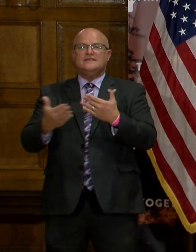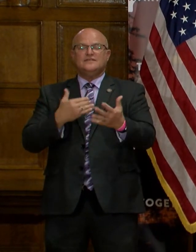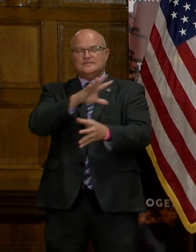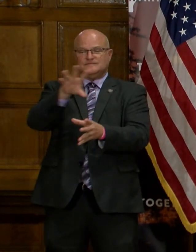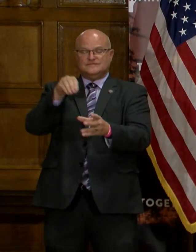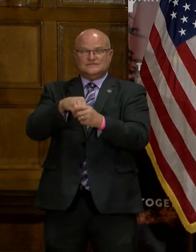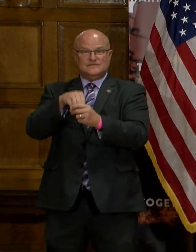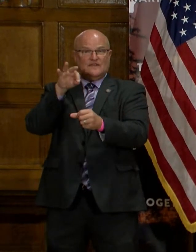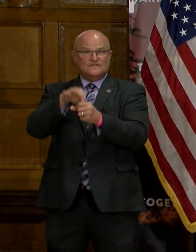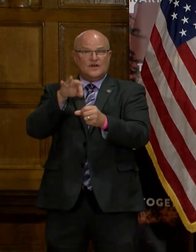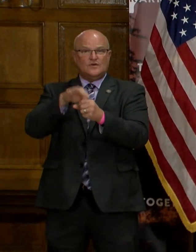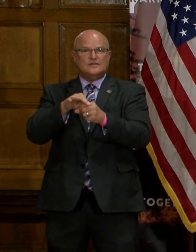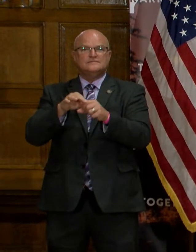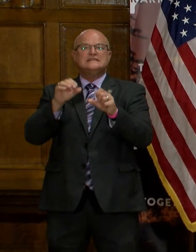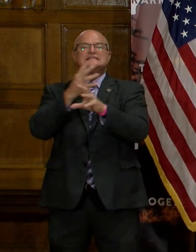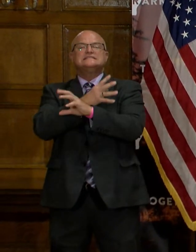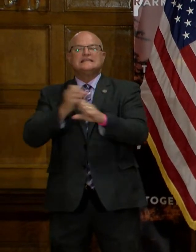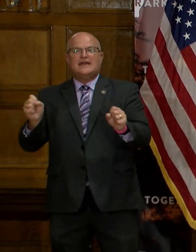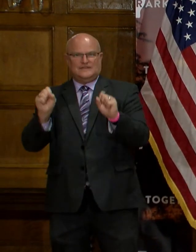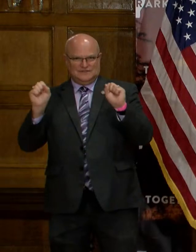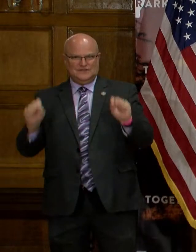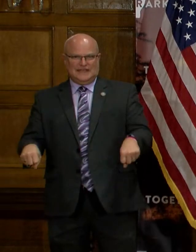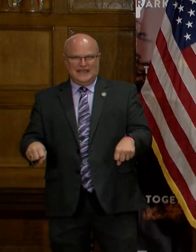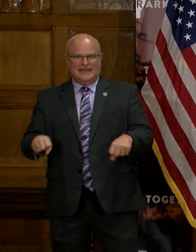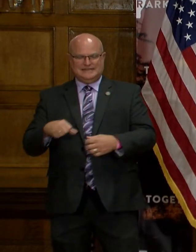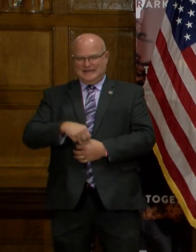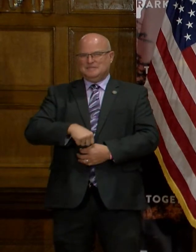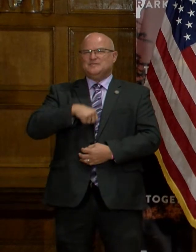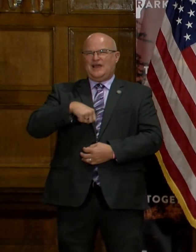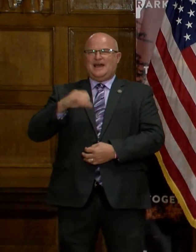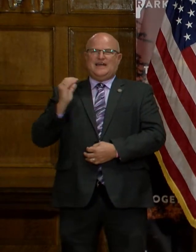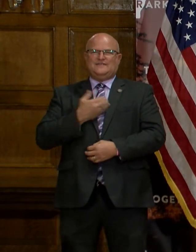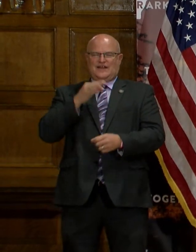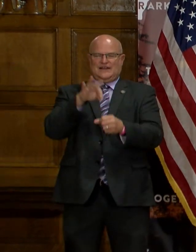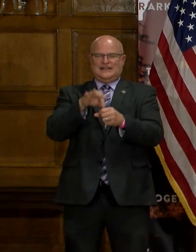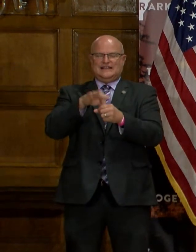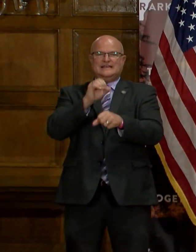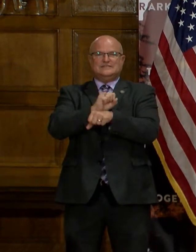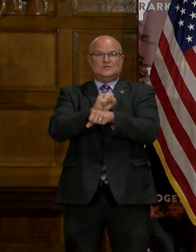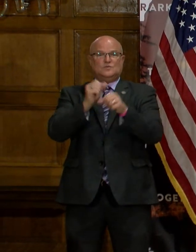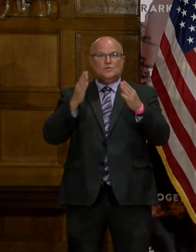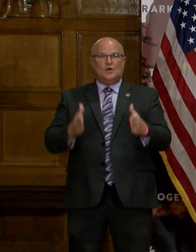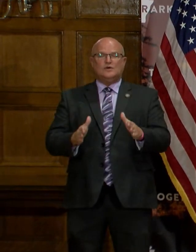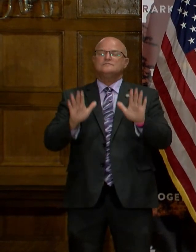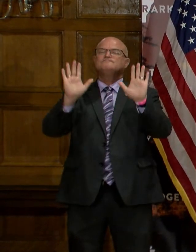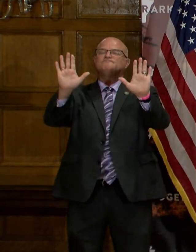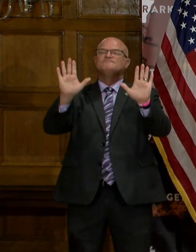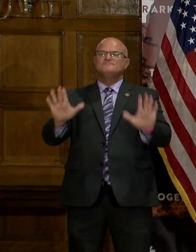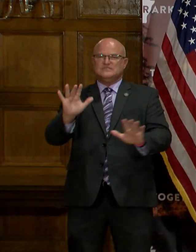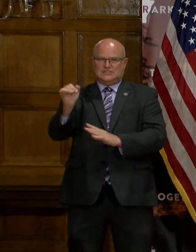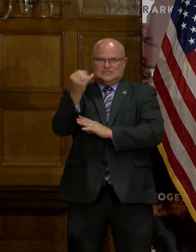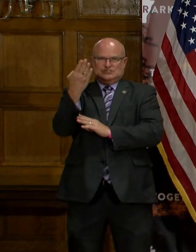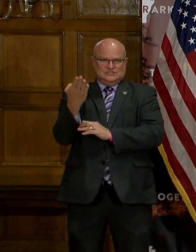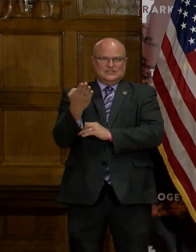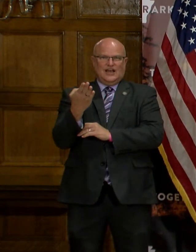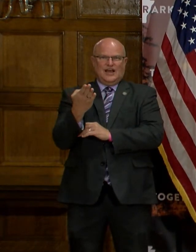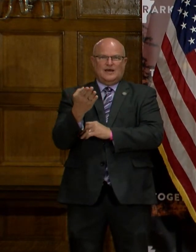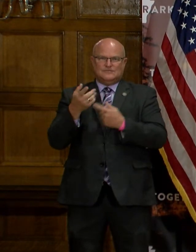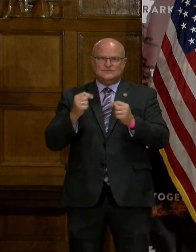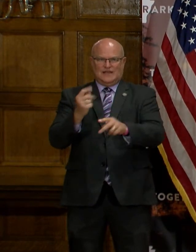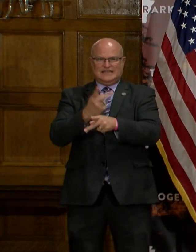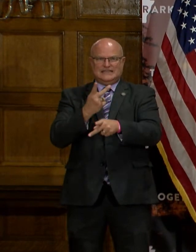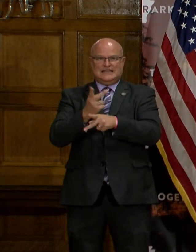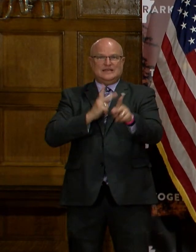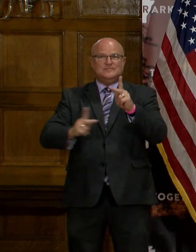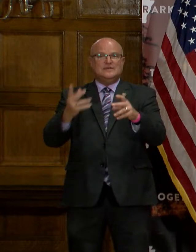in voting, you can do that safely. And I'm very proud of our election workers that are doing an outstanding job of trying to